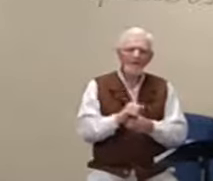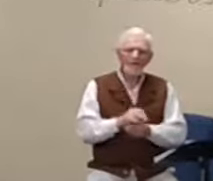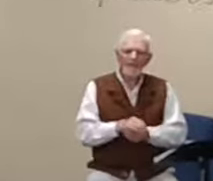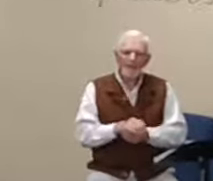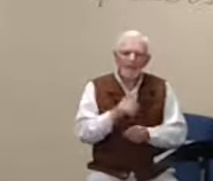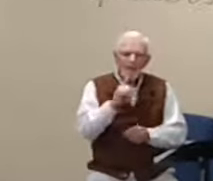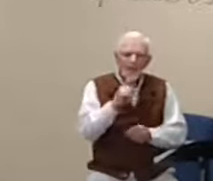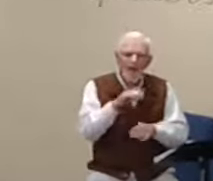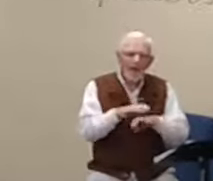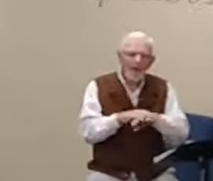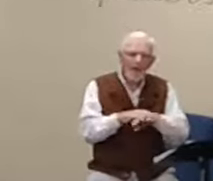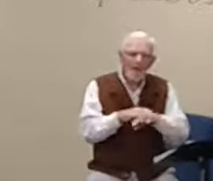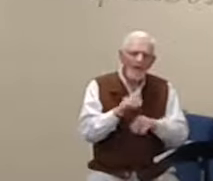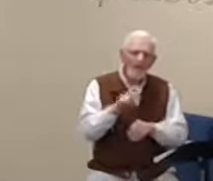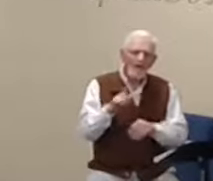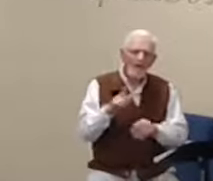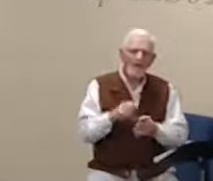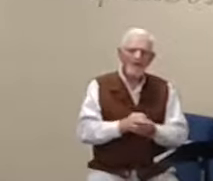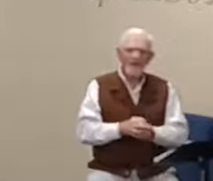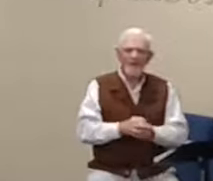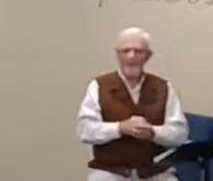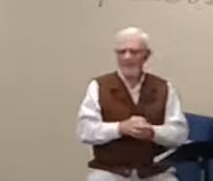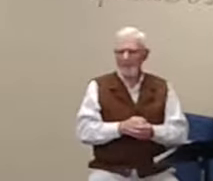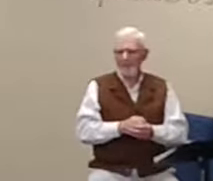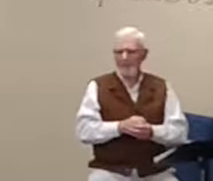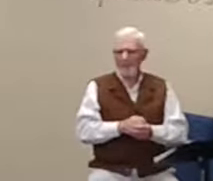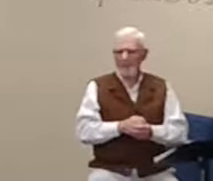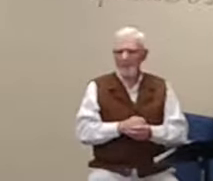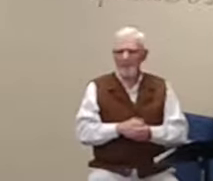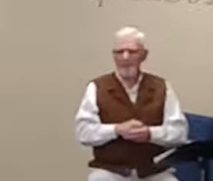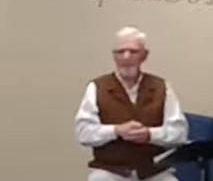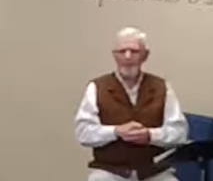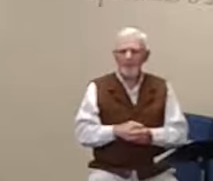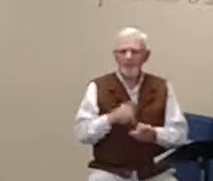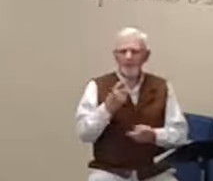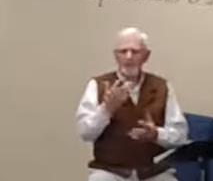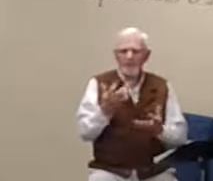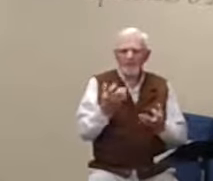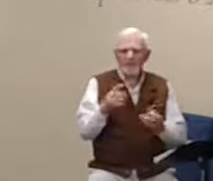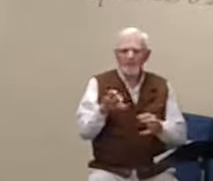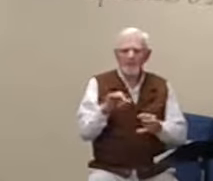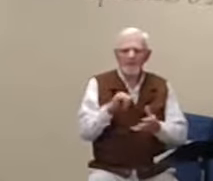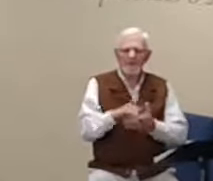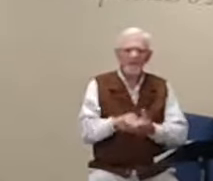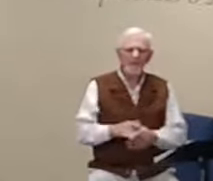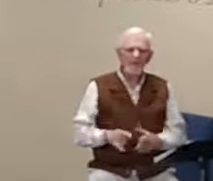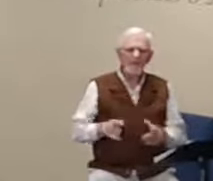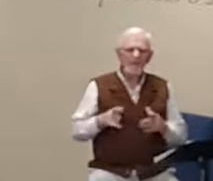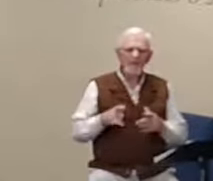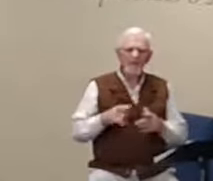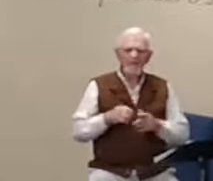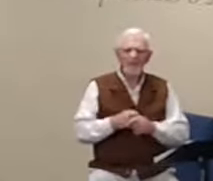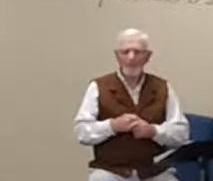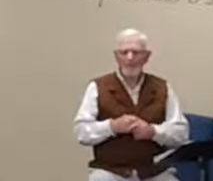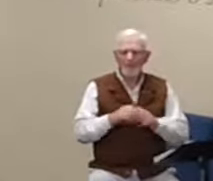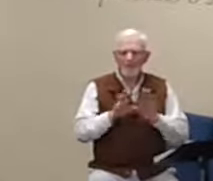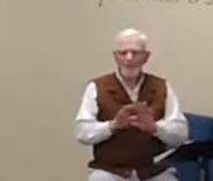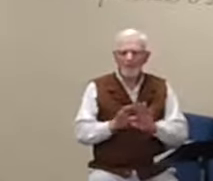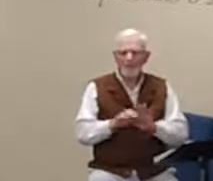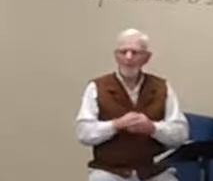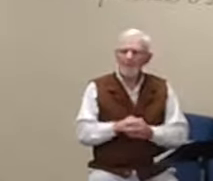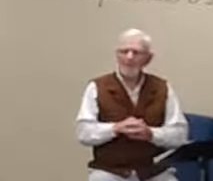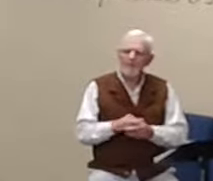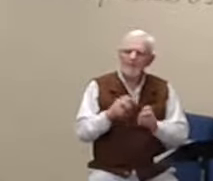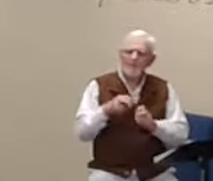truly aren't called. Because usually, if you're not called, I mean, who wants to do that? You know, just live from, you know, Sunday to Wednesday, travel from